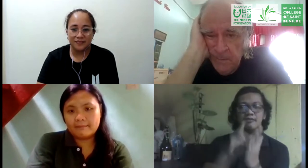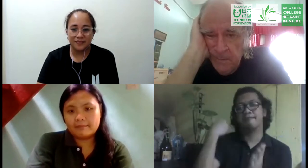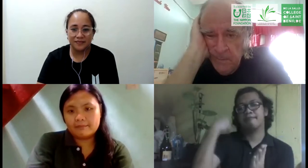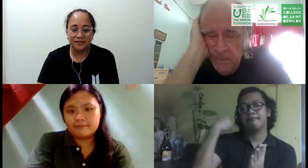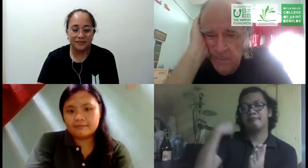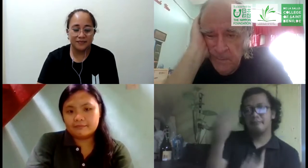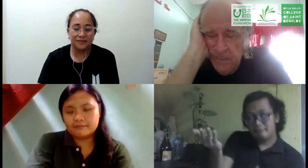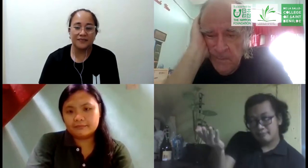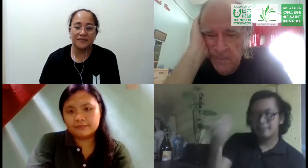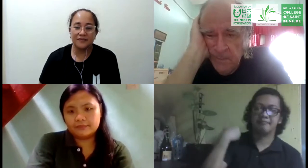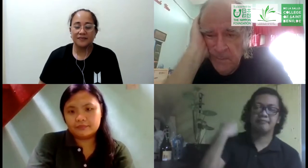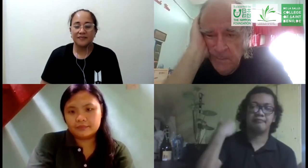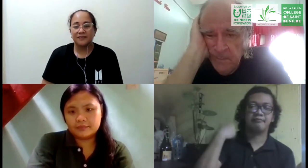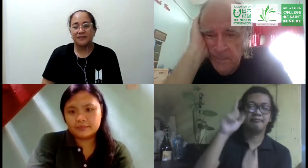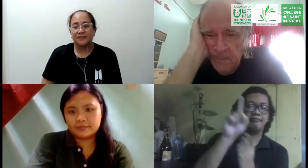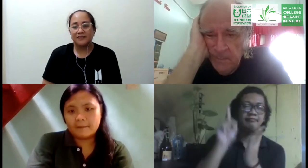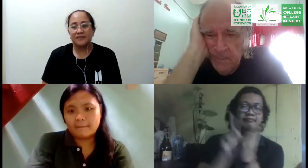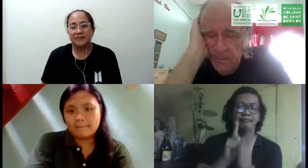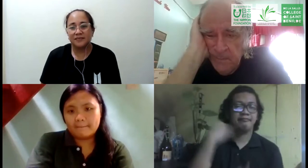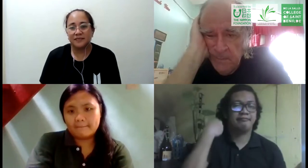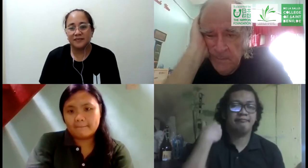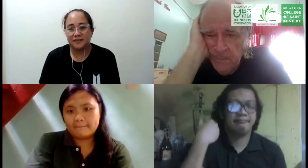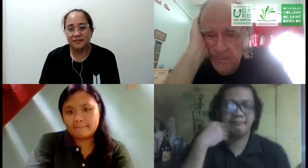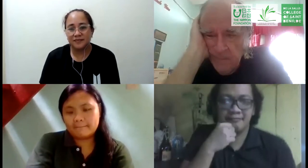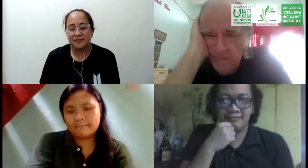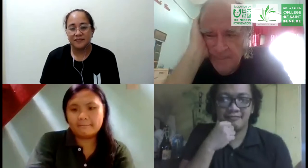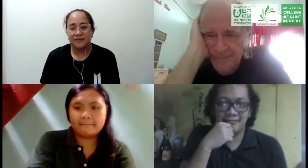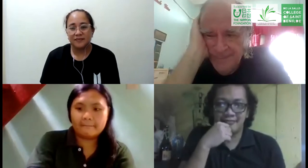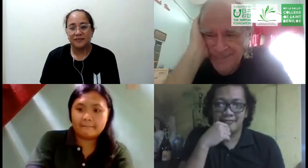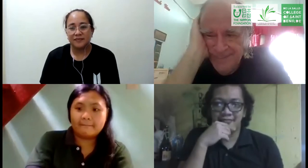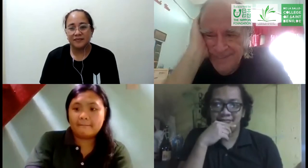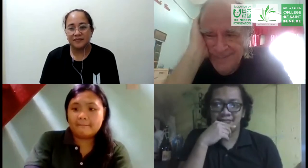1 has yet to be done because that's Shaq's department.